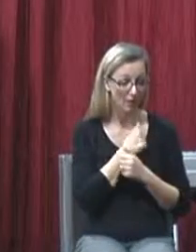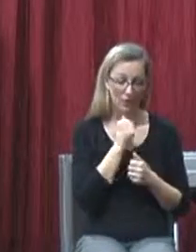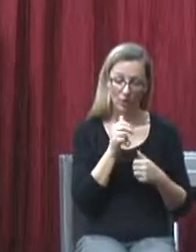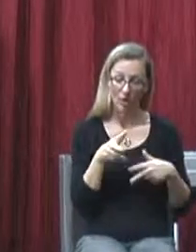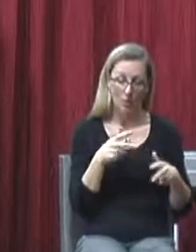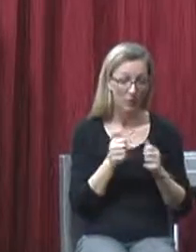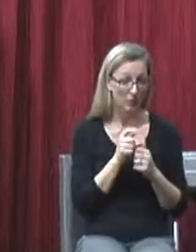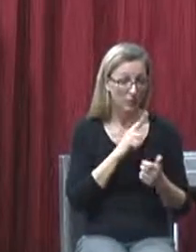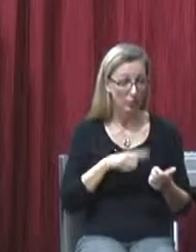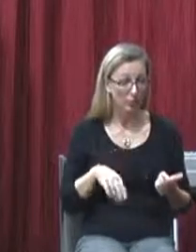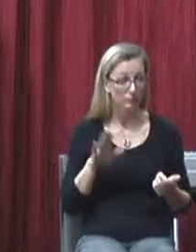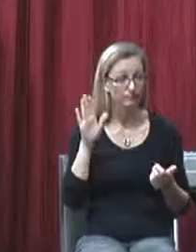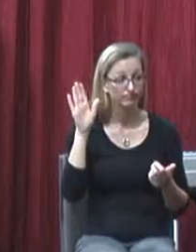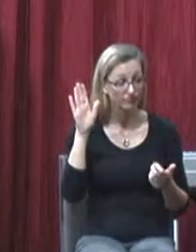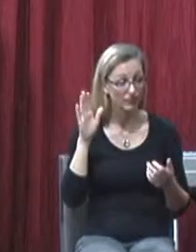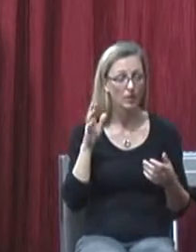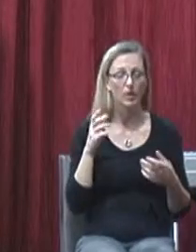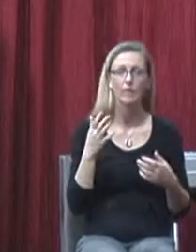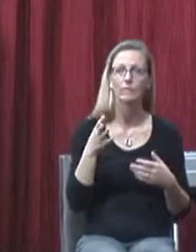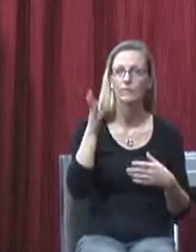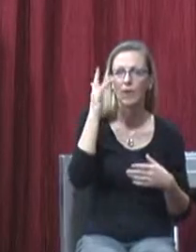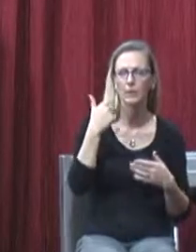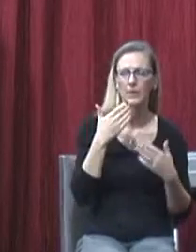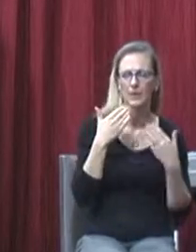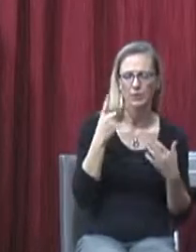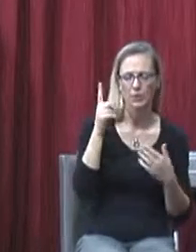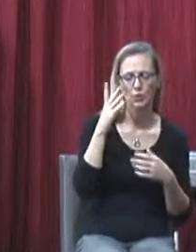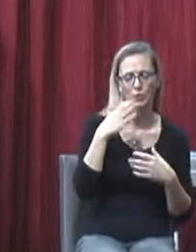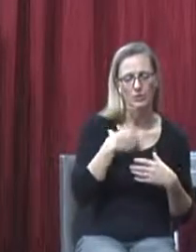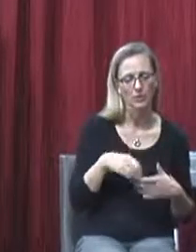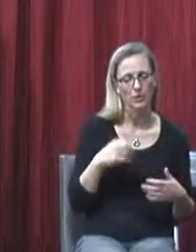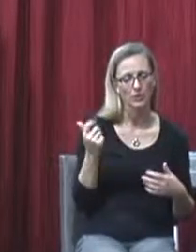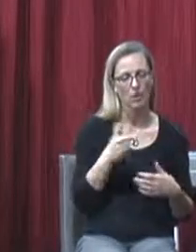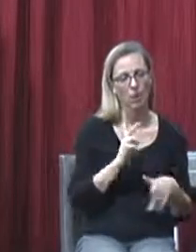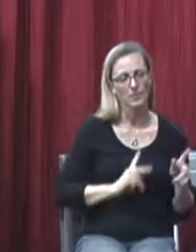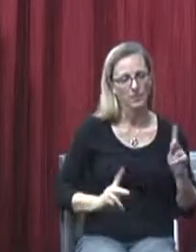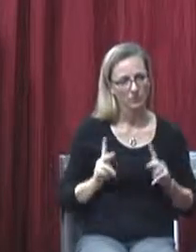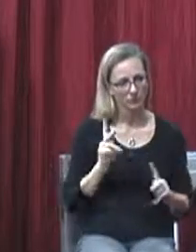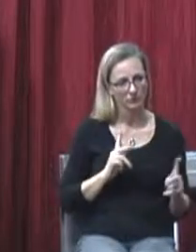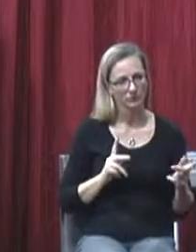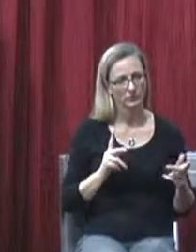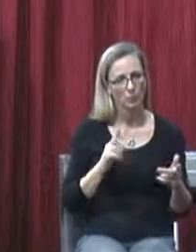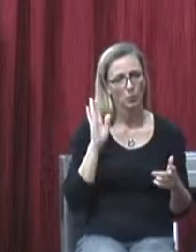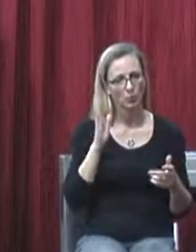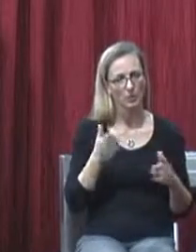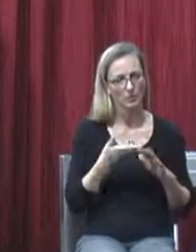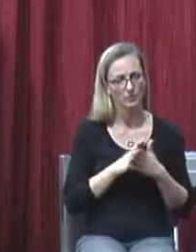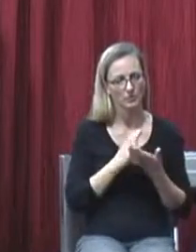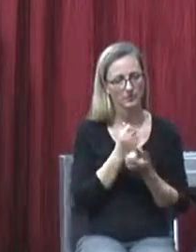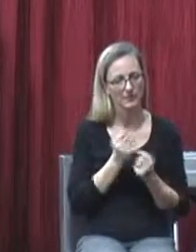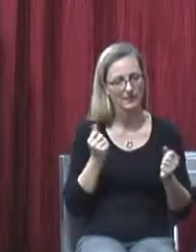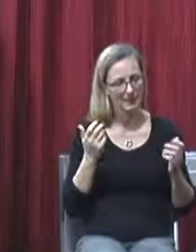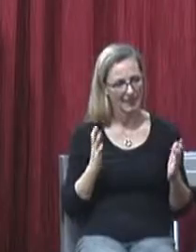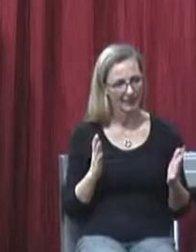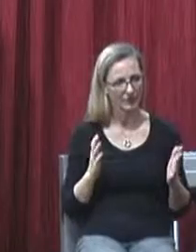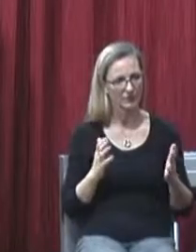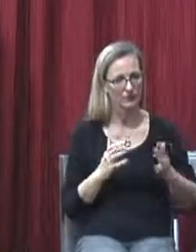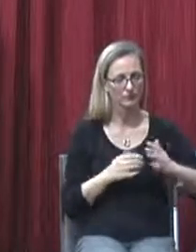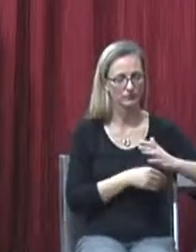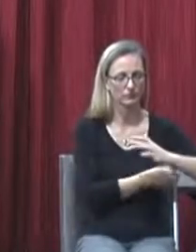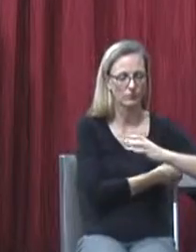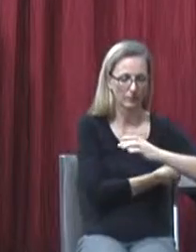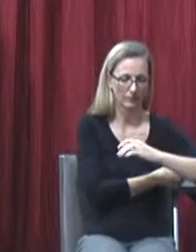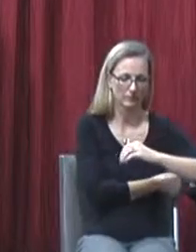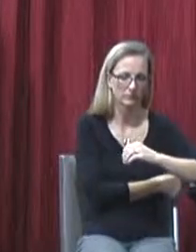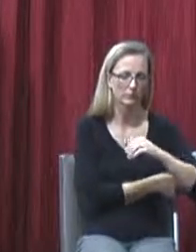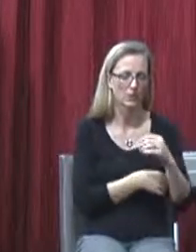Father, we thank you that it's your desire that all people be saved and come to the knowledge of the truth. And so we